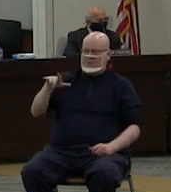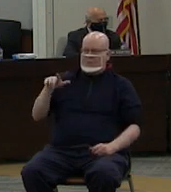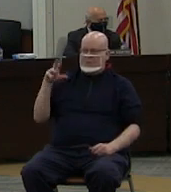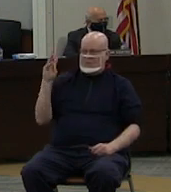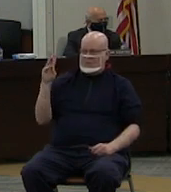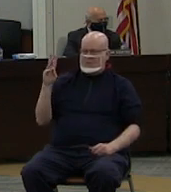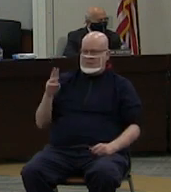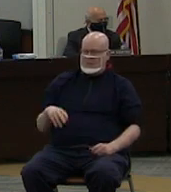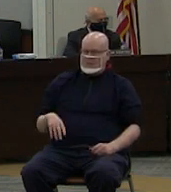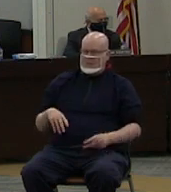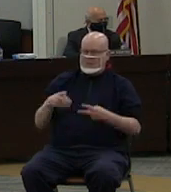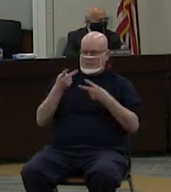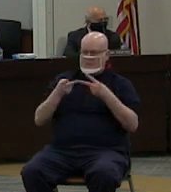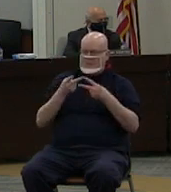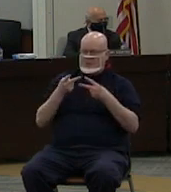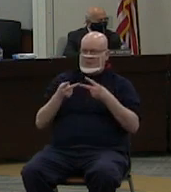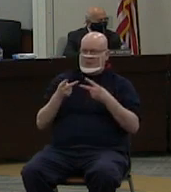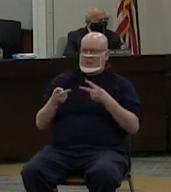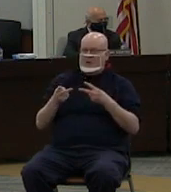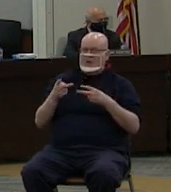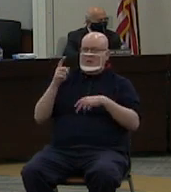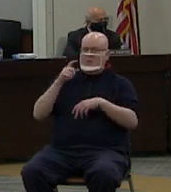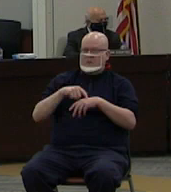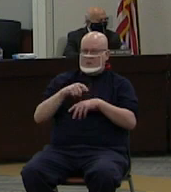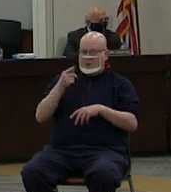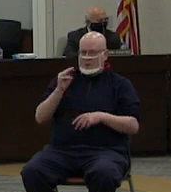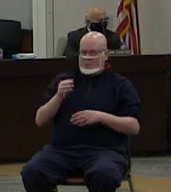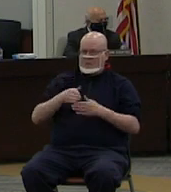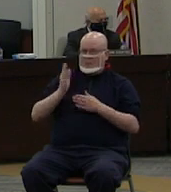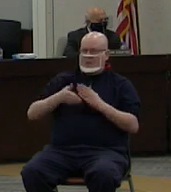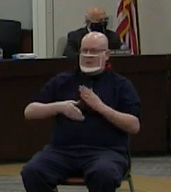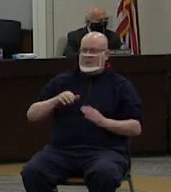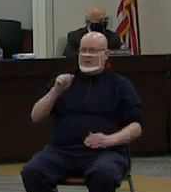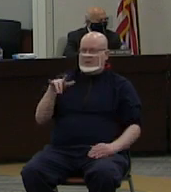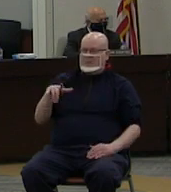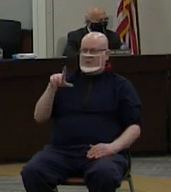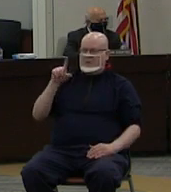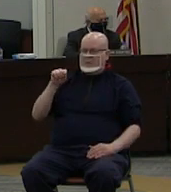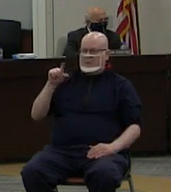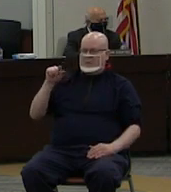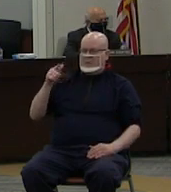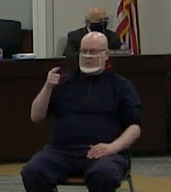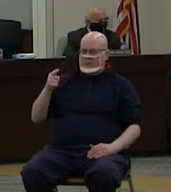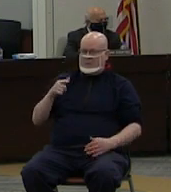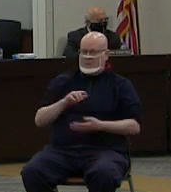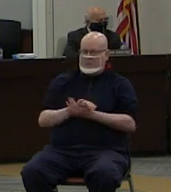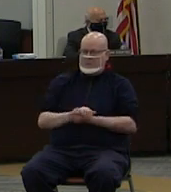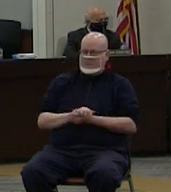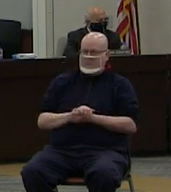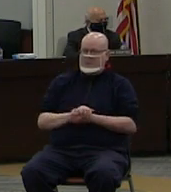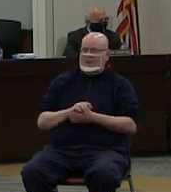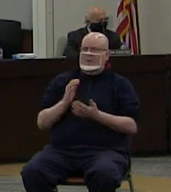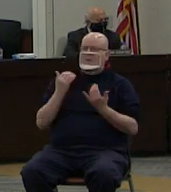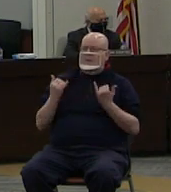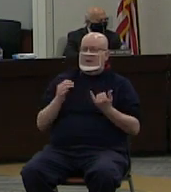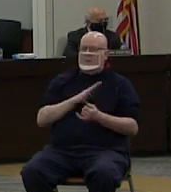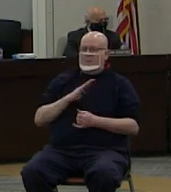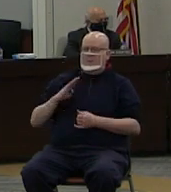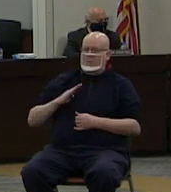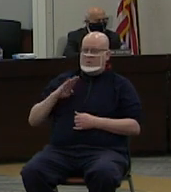terms of Mr. Schindler and Mr. Seltzer expire in April 2021. Now we will move on to board liaison